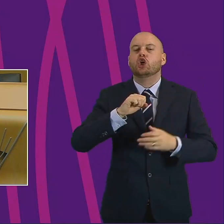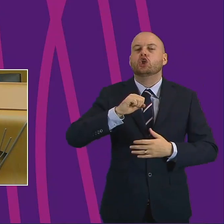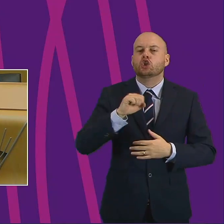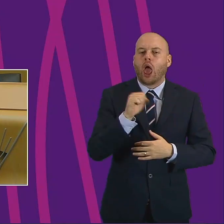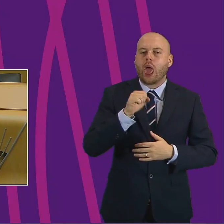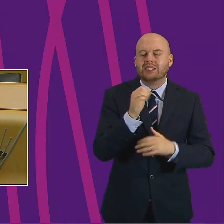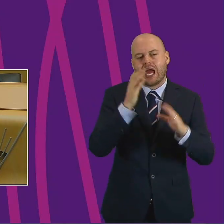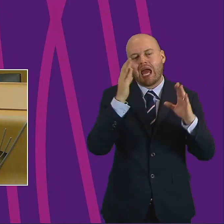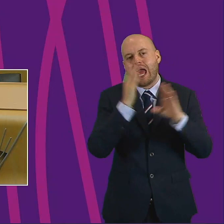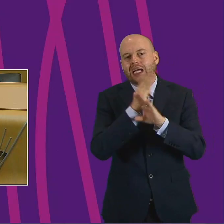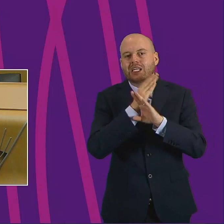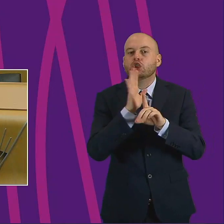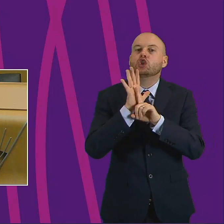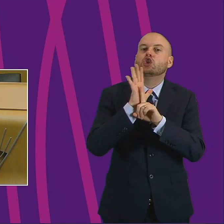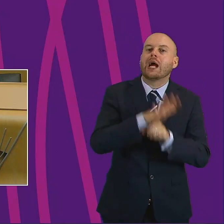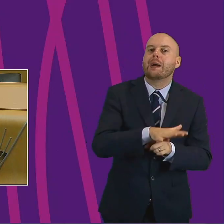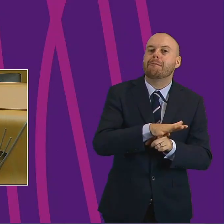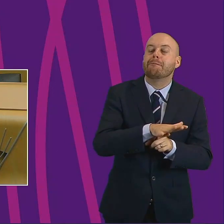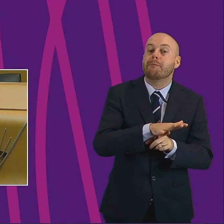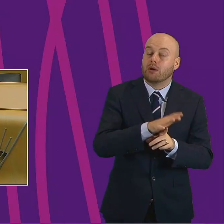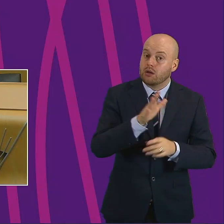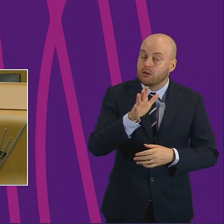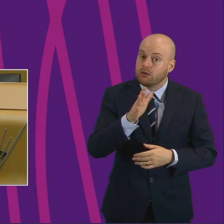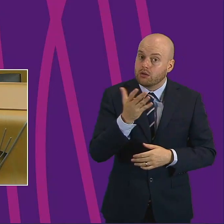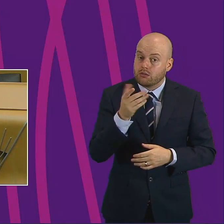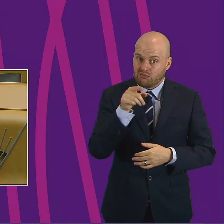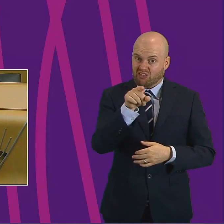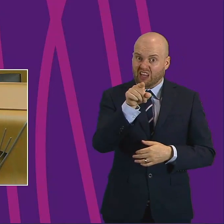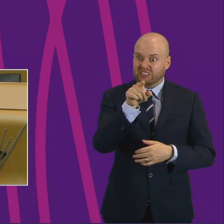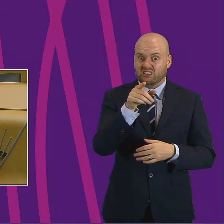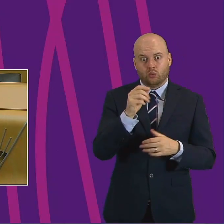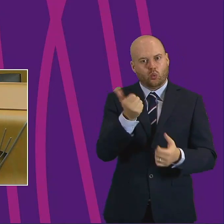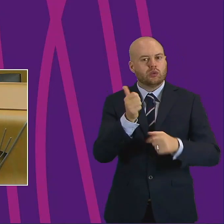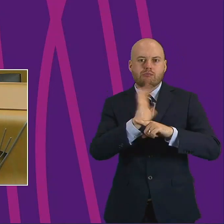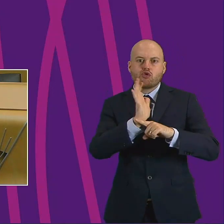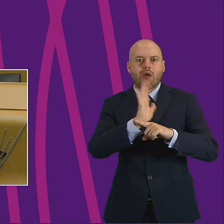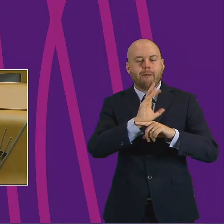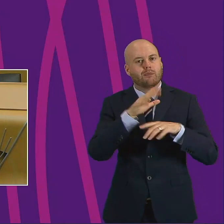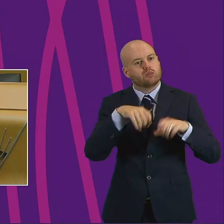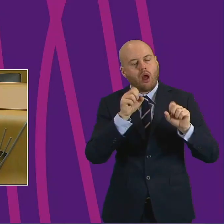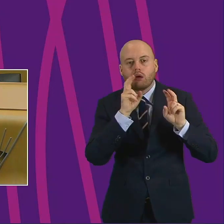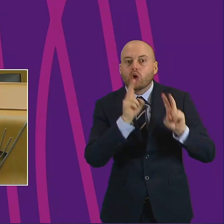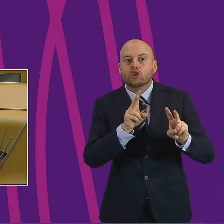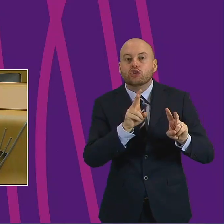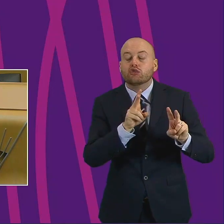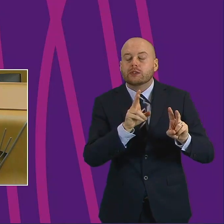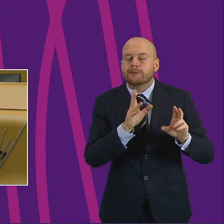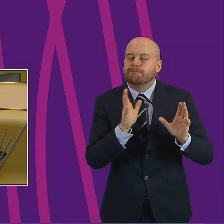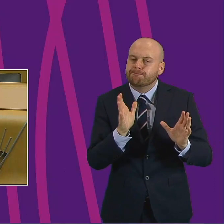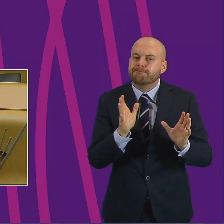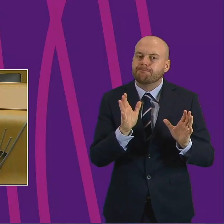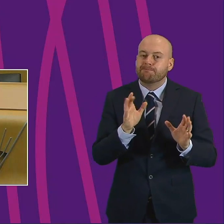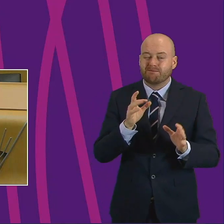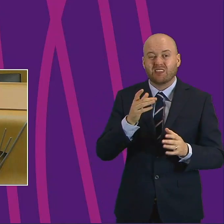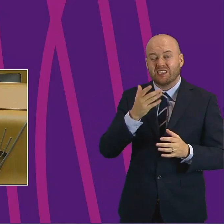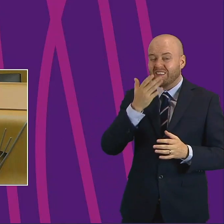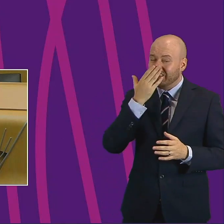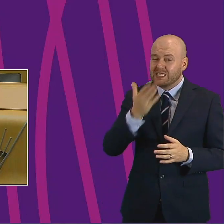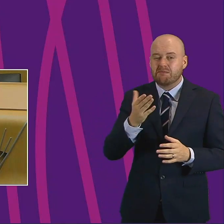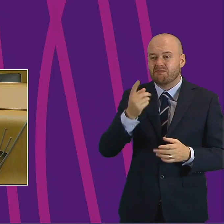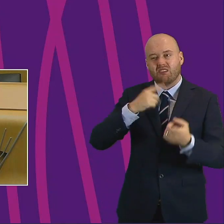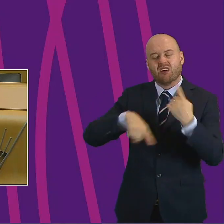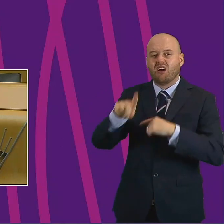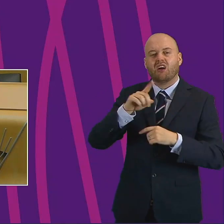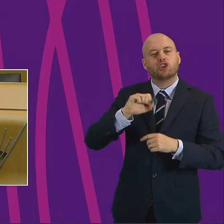Cabinet Secretary of Education, because this all stems from sheer ignorance of the fact of what happened all